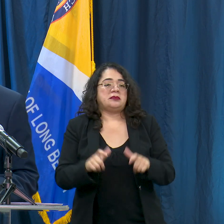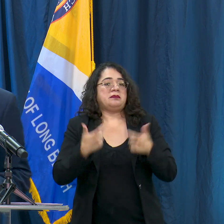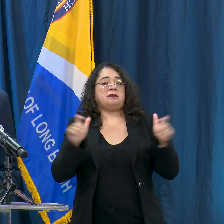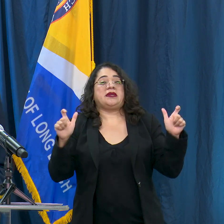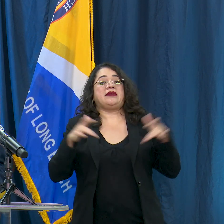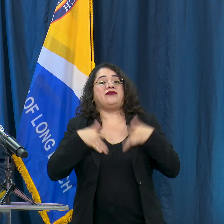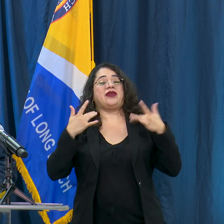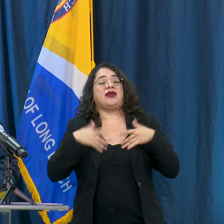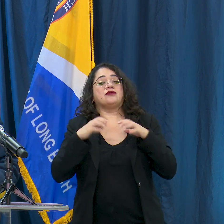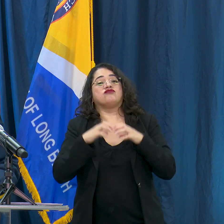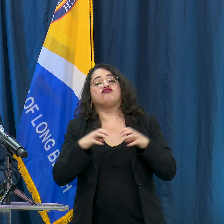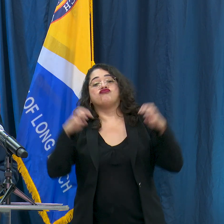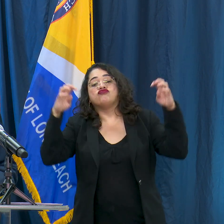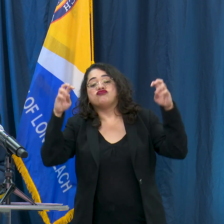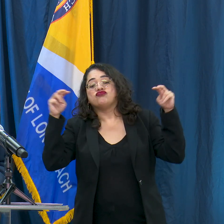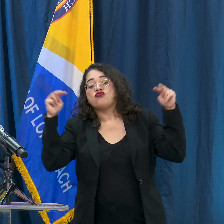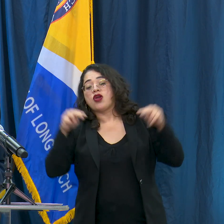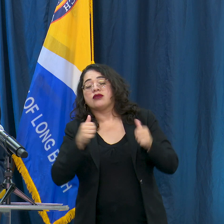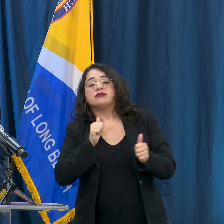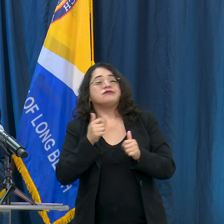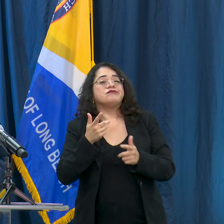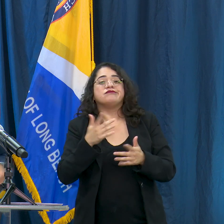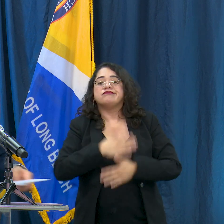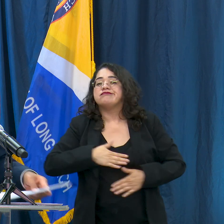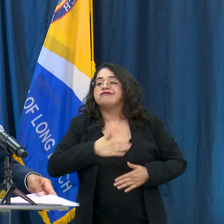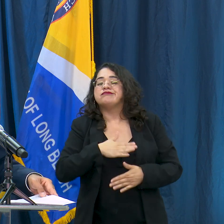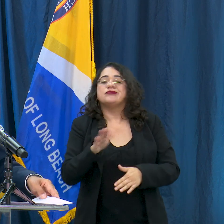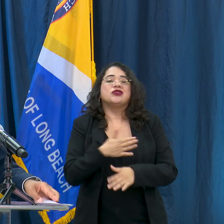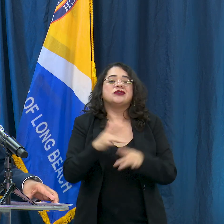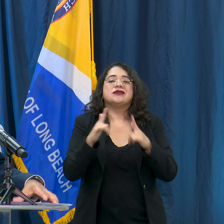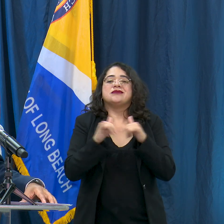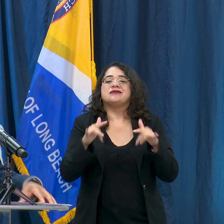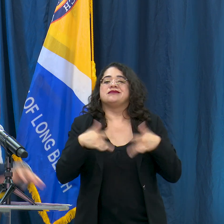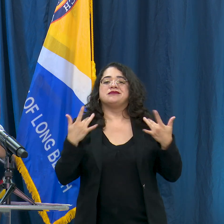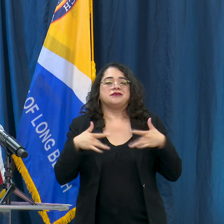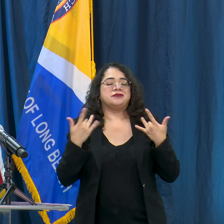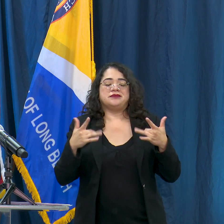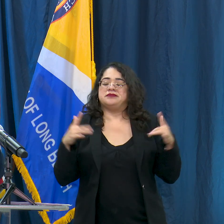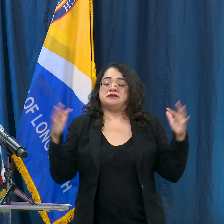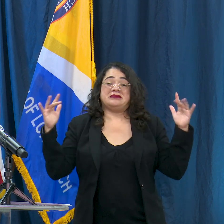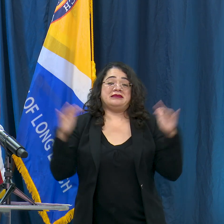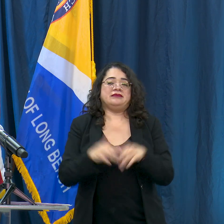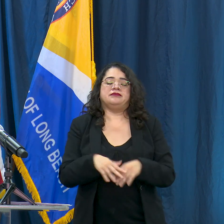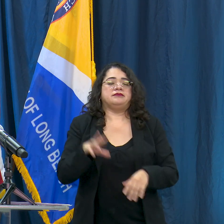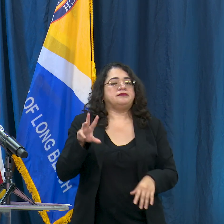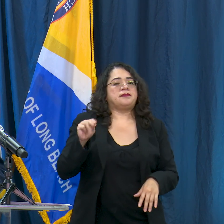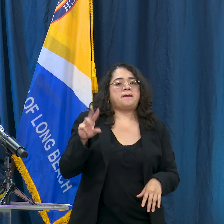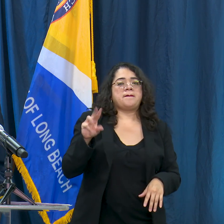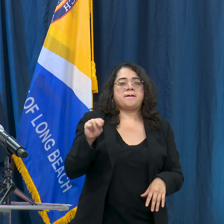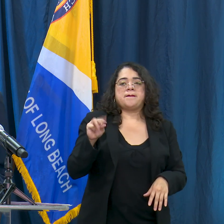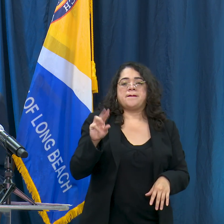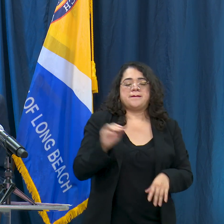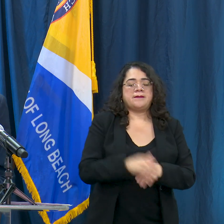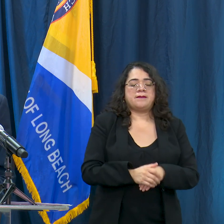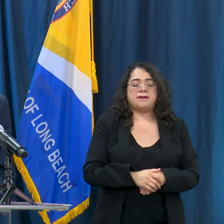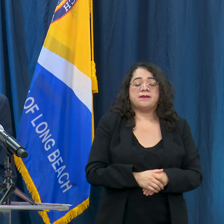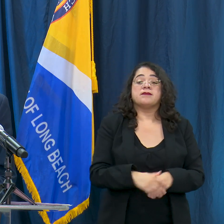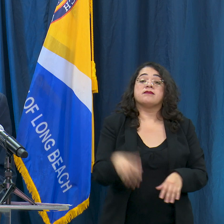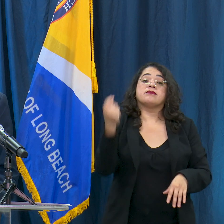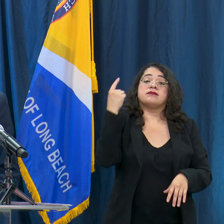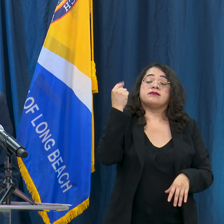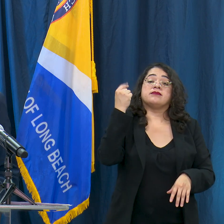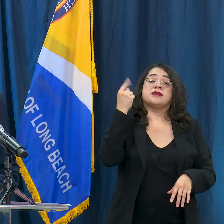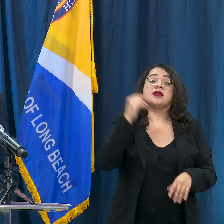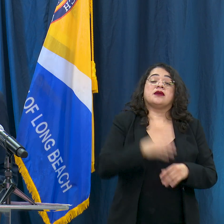California. And so I think those are all important. It's really important now. Because